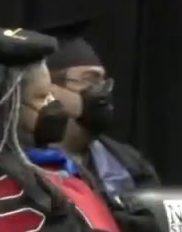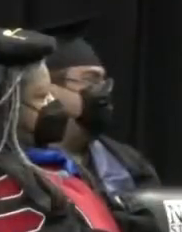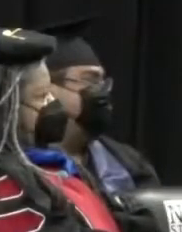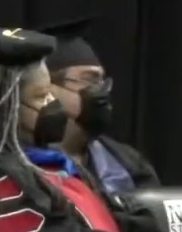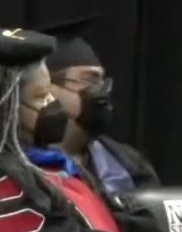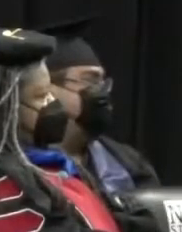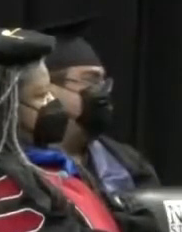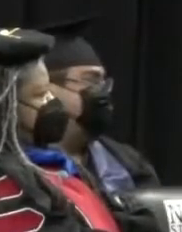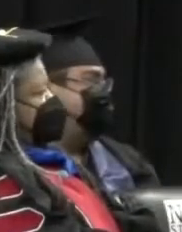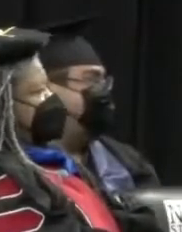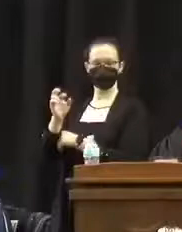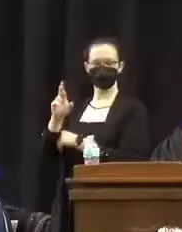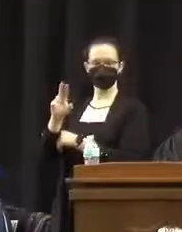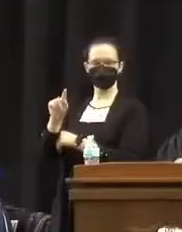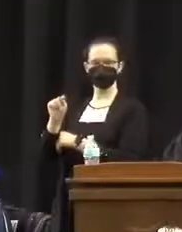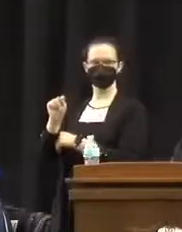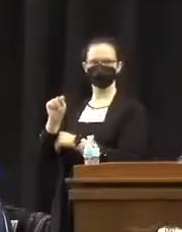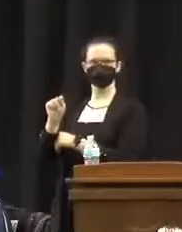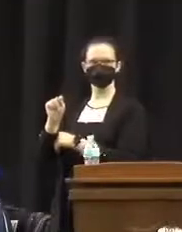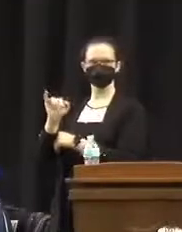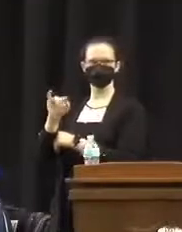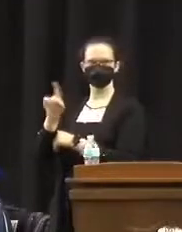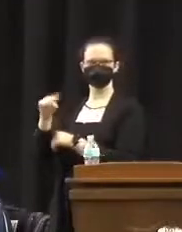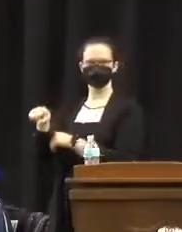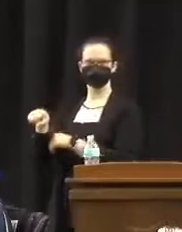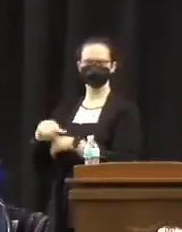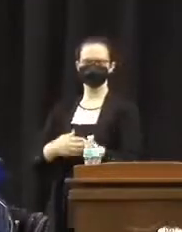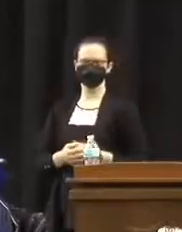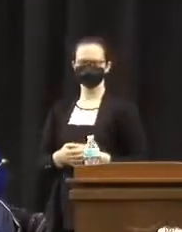Yahaira Ortiz.